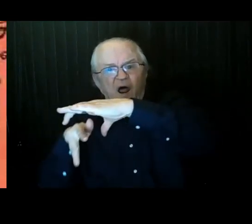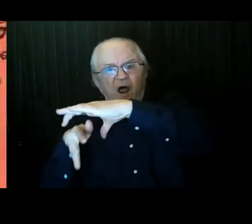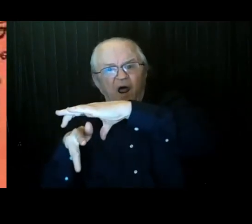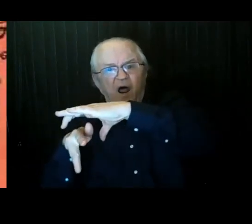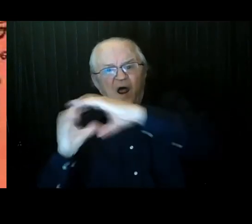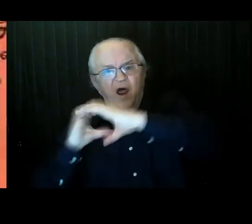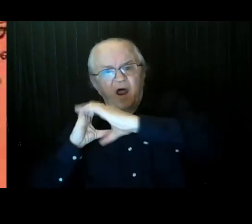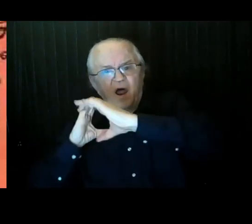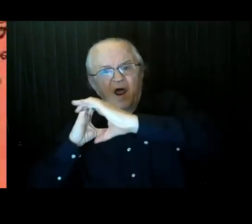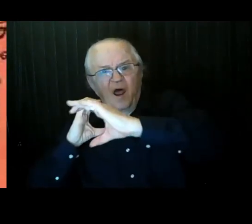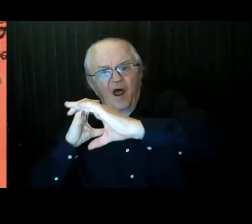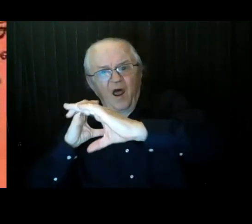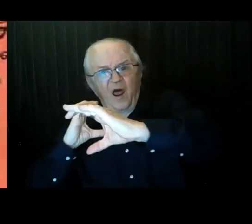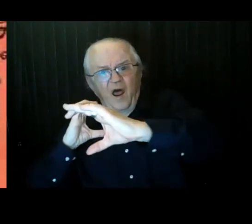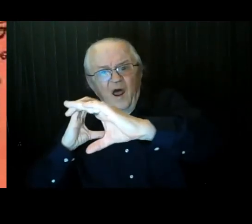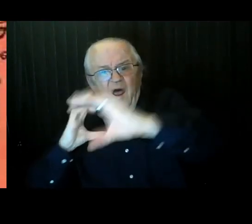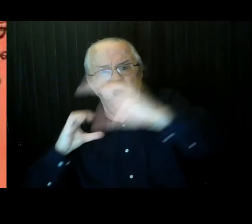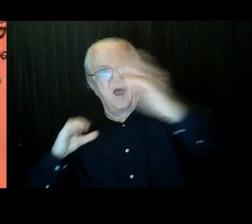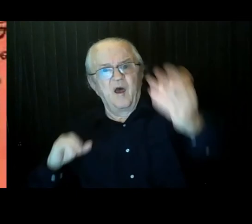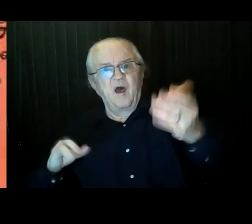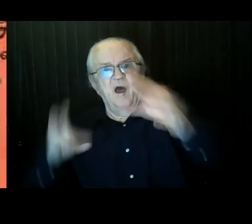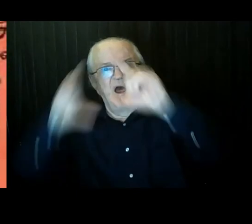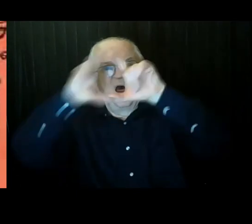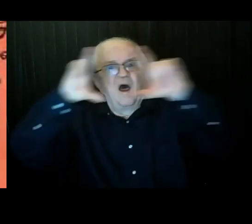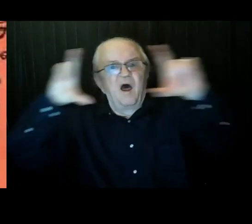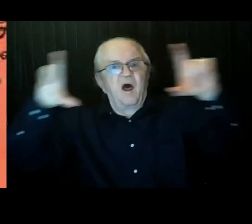was, "Welcome to Canada."